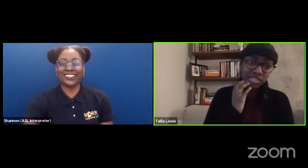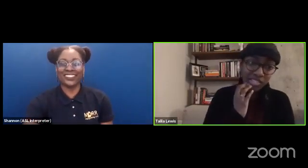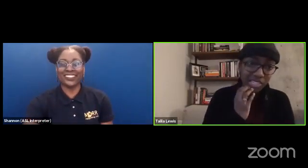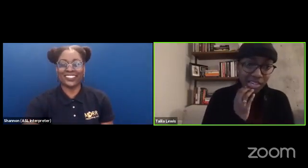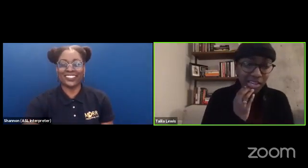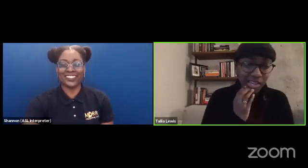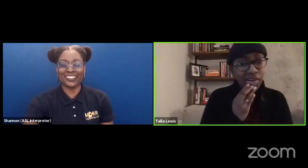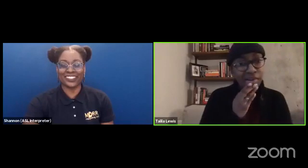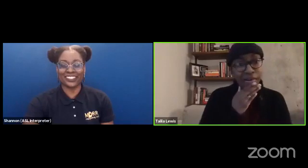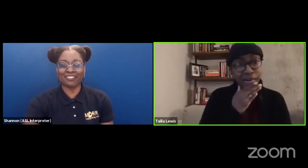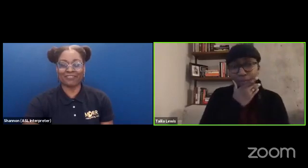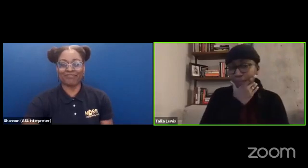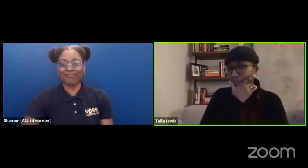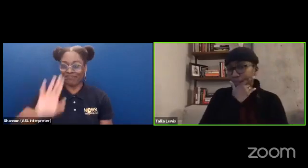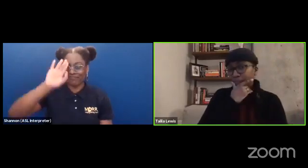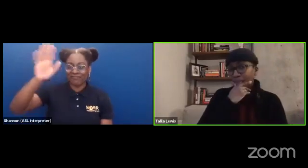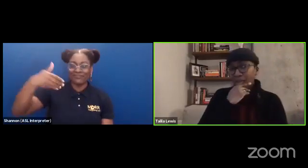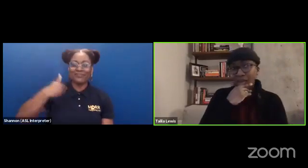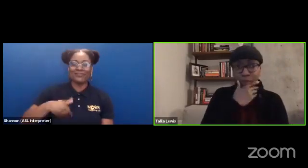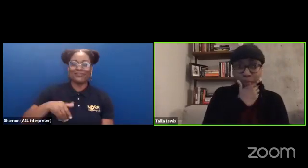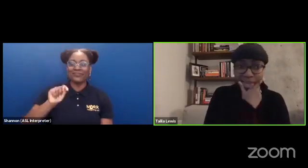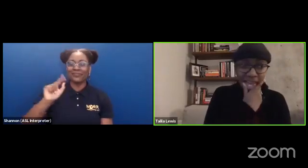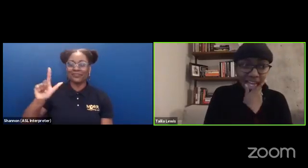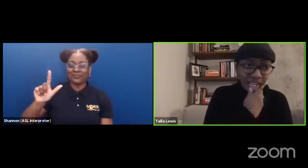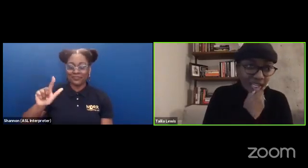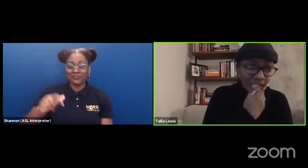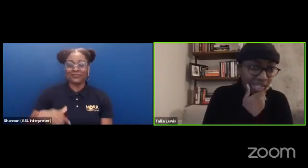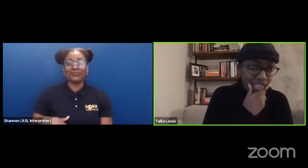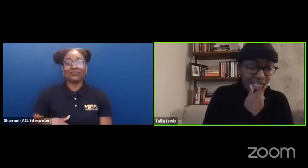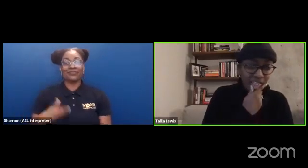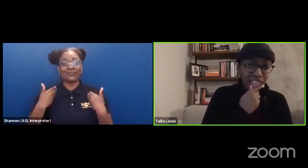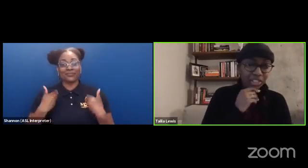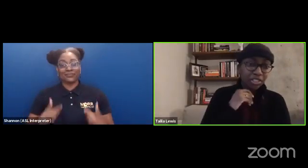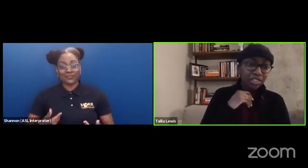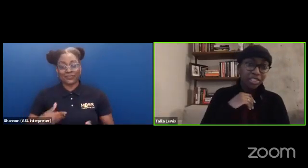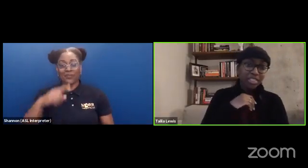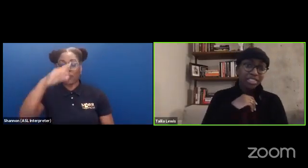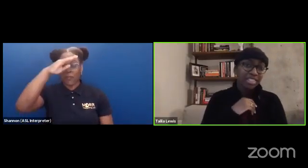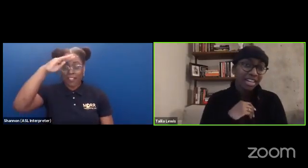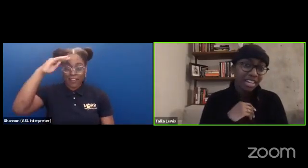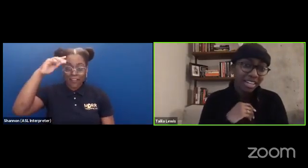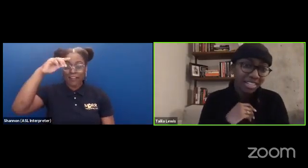This is TL. I'm a Black, young-ish,